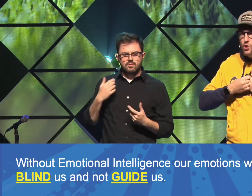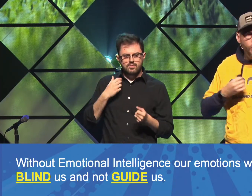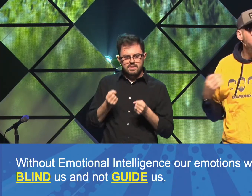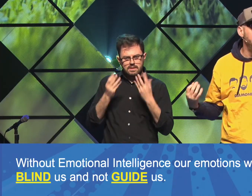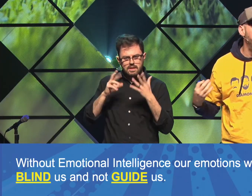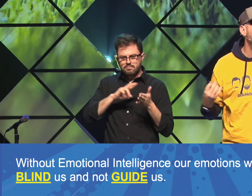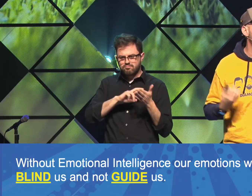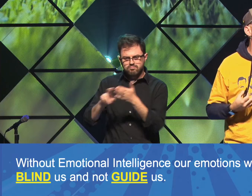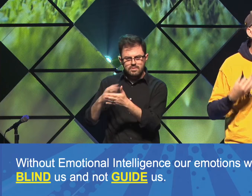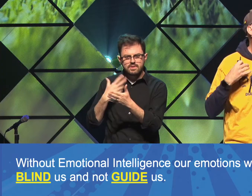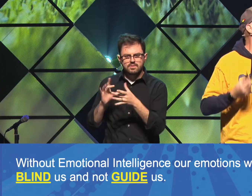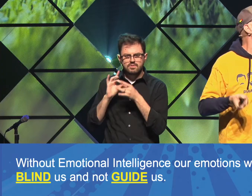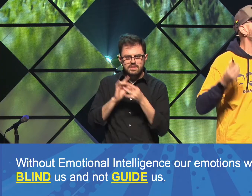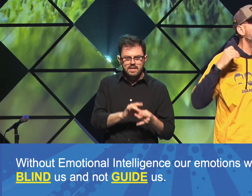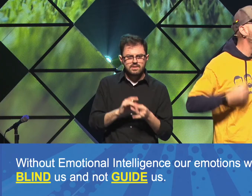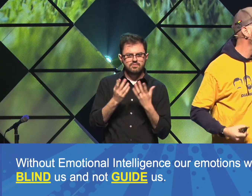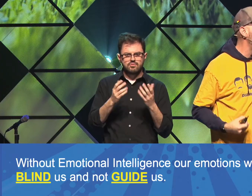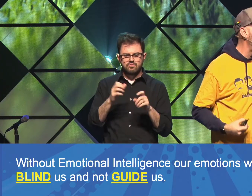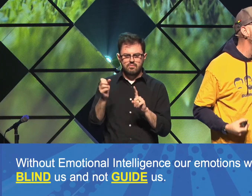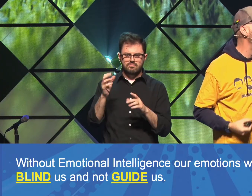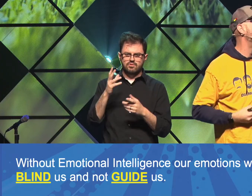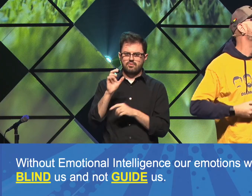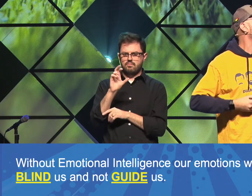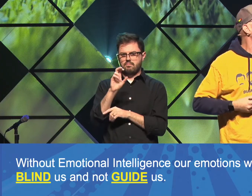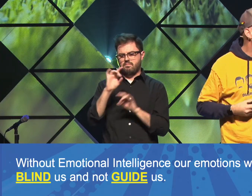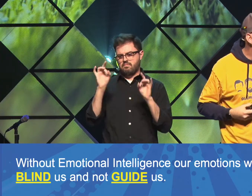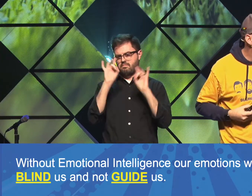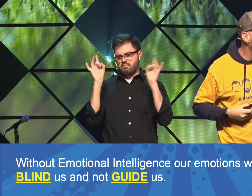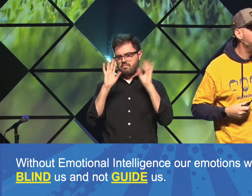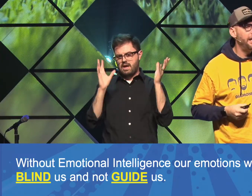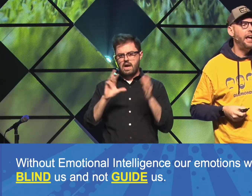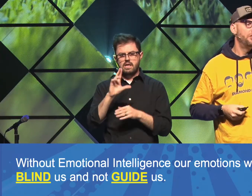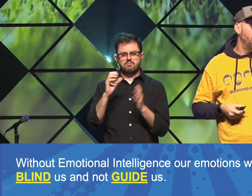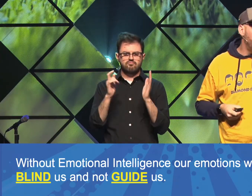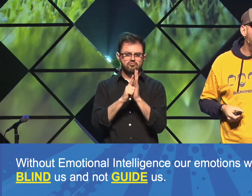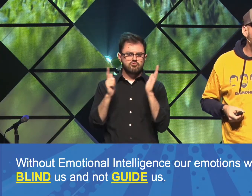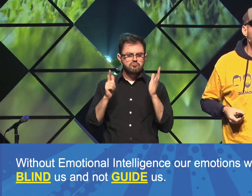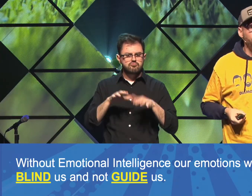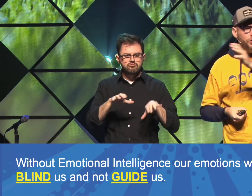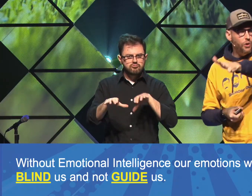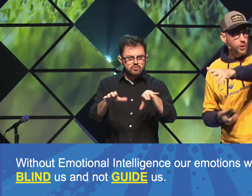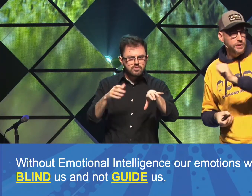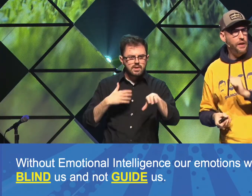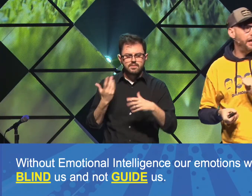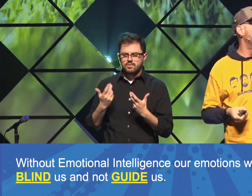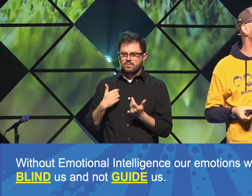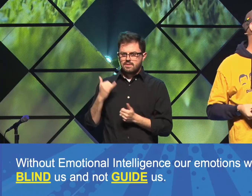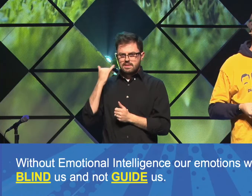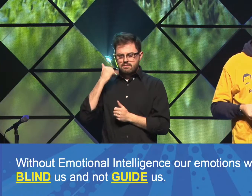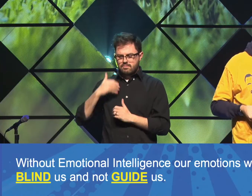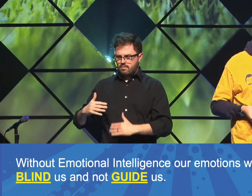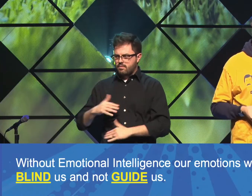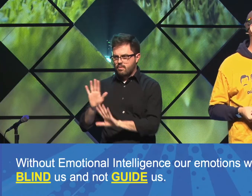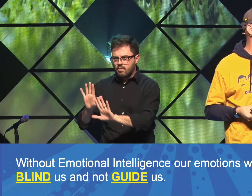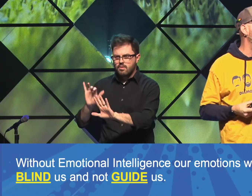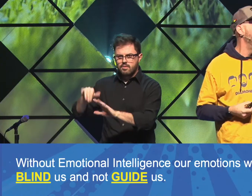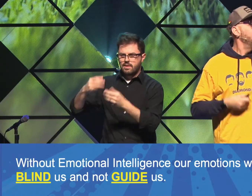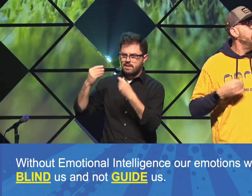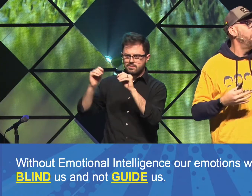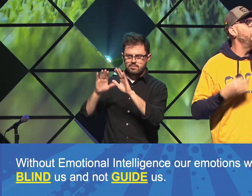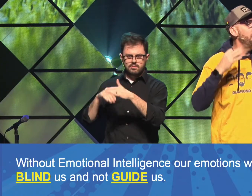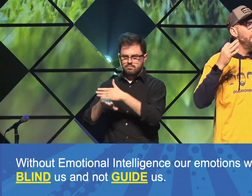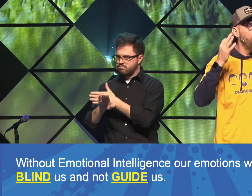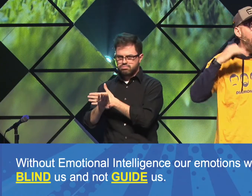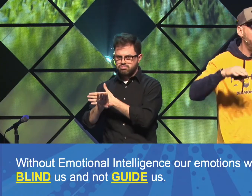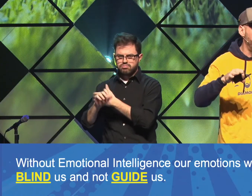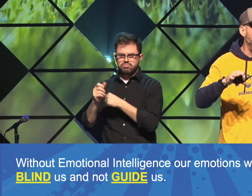in so many cases, they knew there was something inside of me that said, don't go there tonight. Don't go in that store. Don't go down that street. Don't talk to that person.